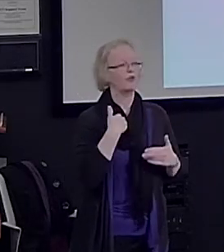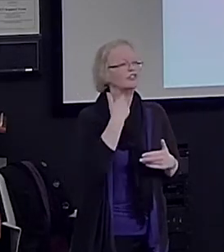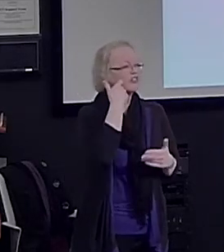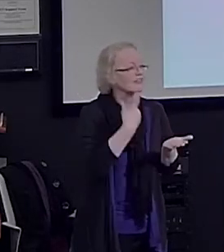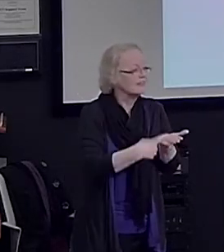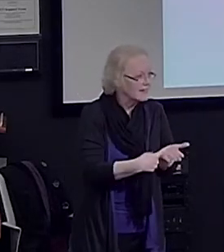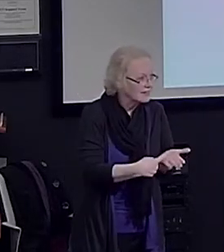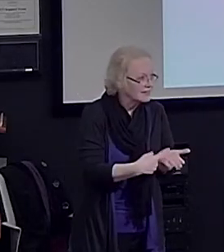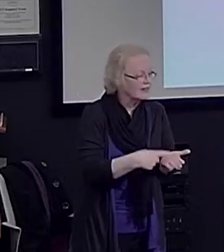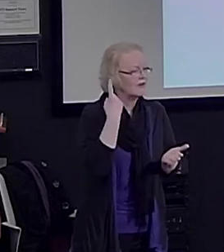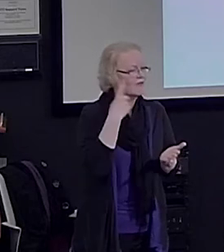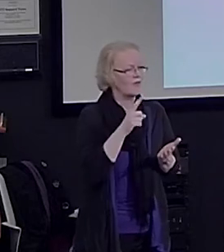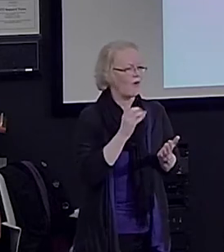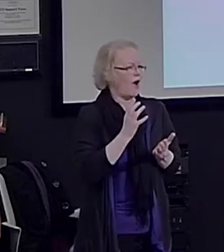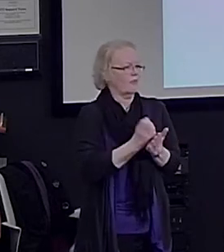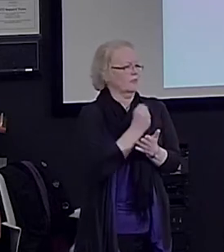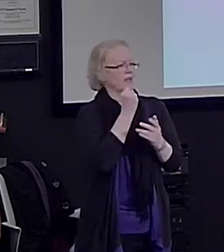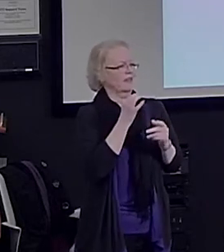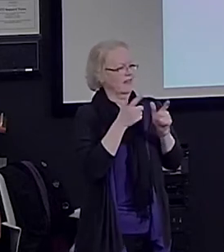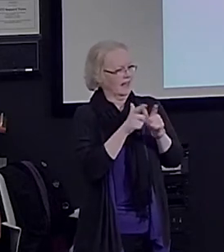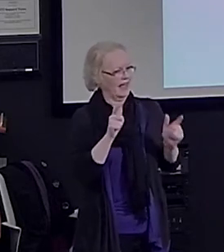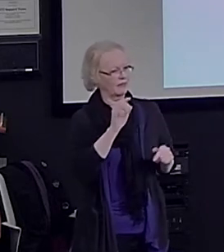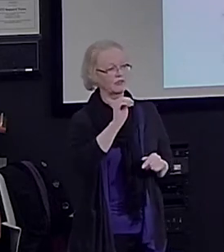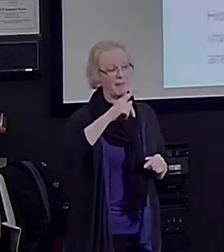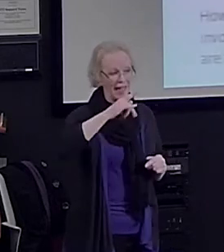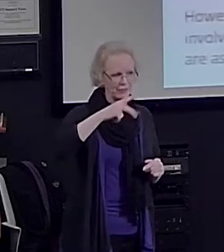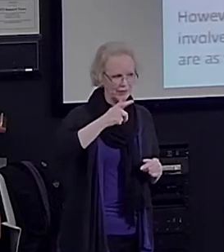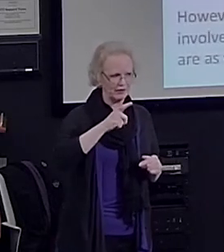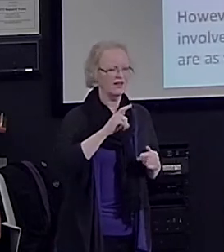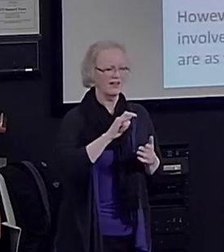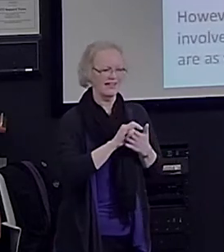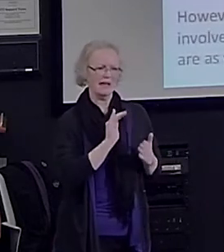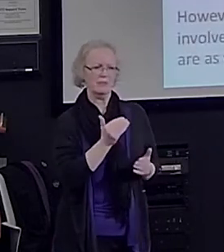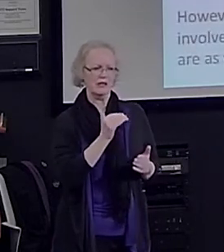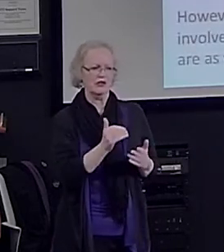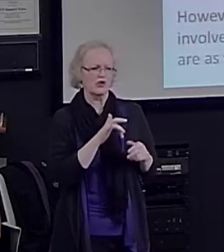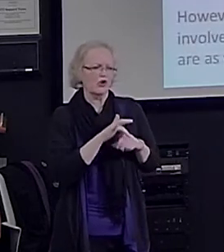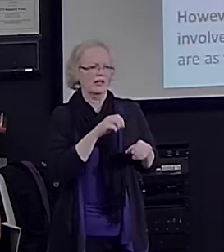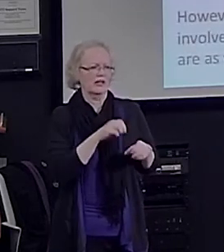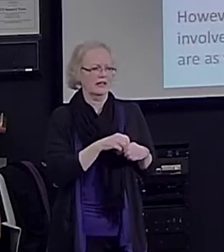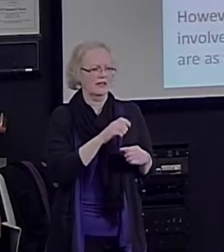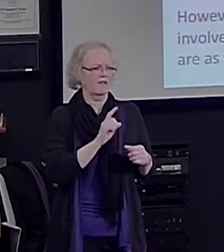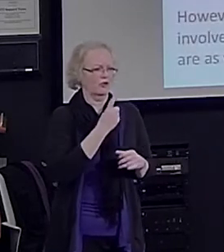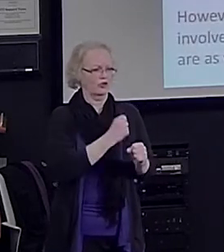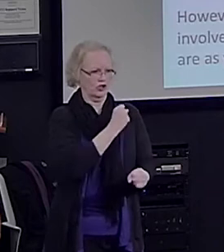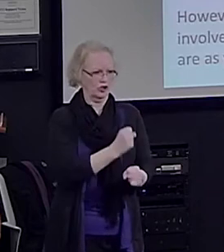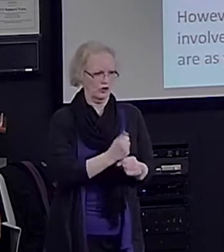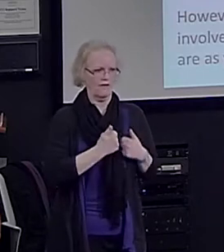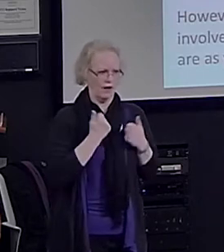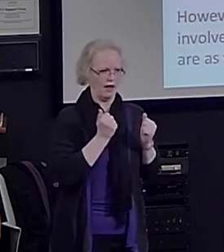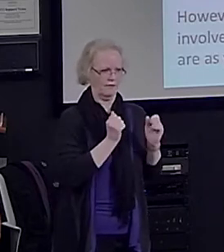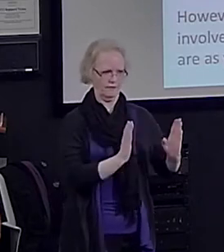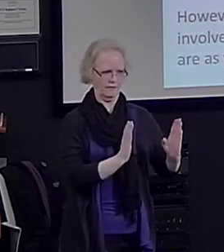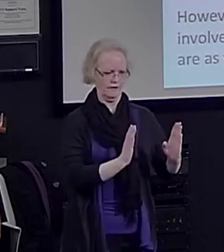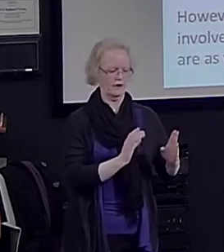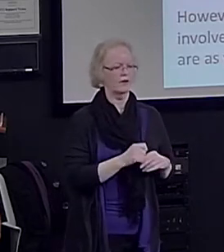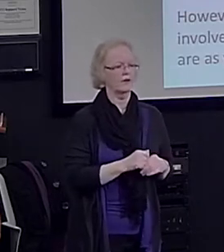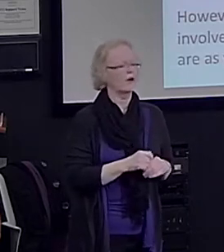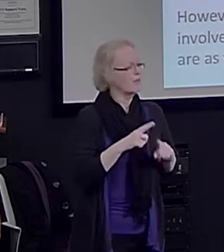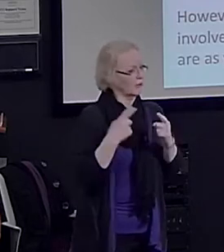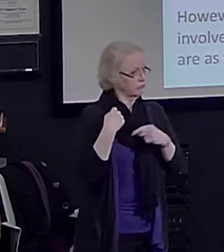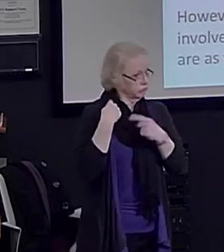for optimizing language mapping appears to be early in the first year so but there had not really been studies there had not